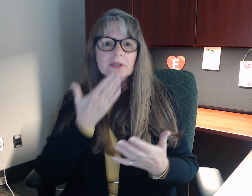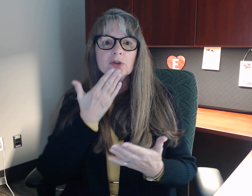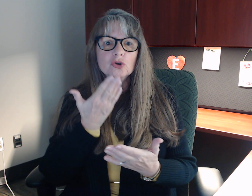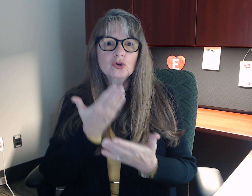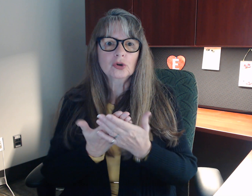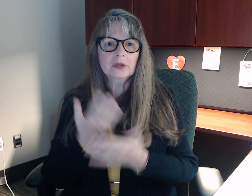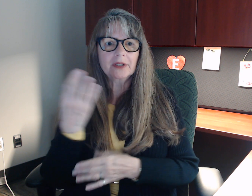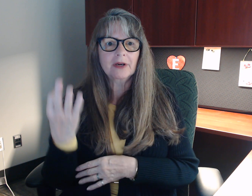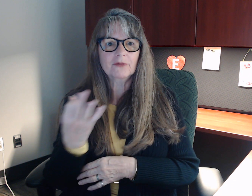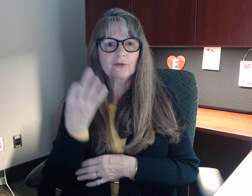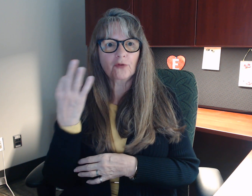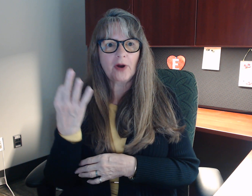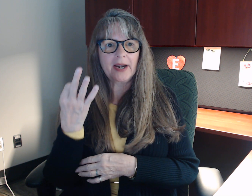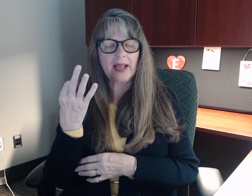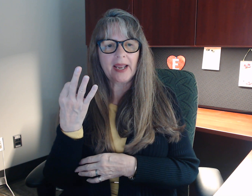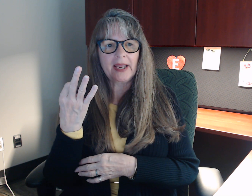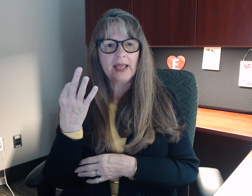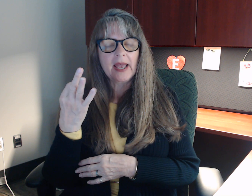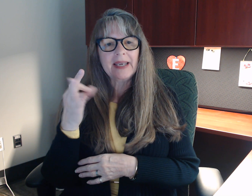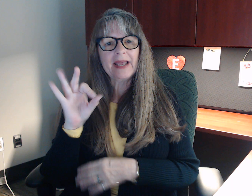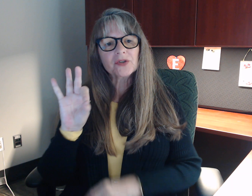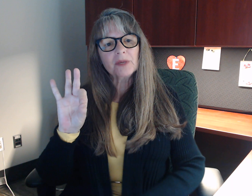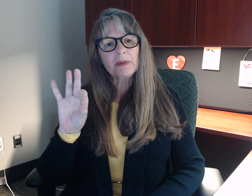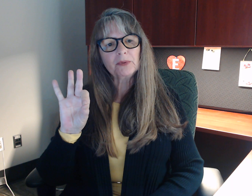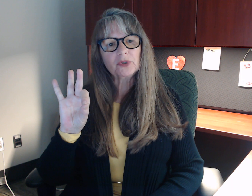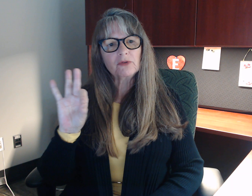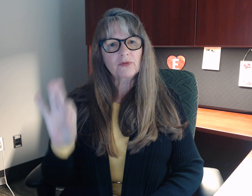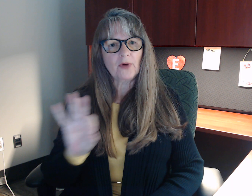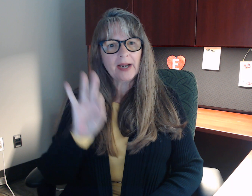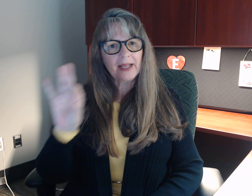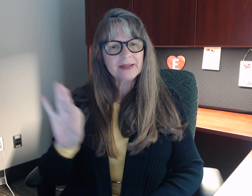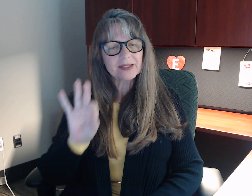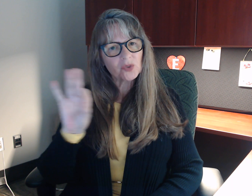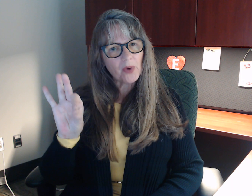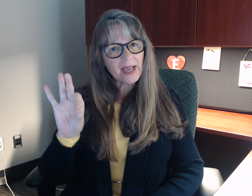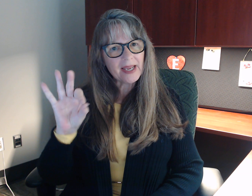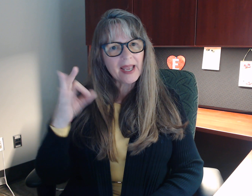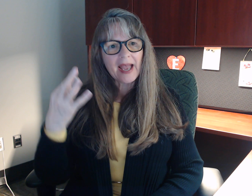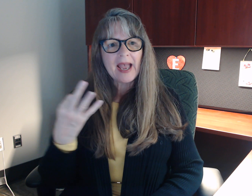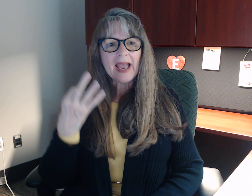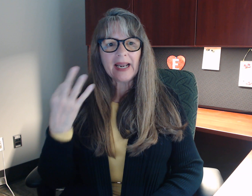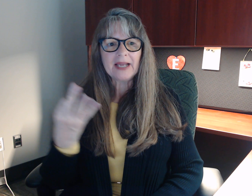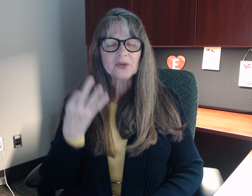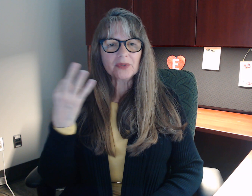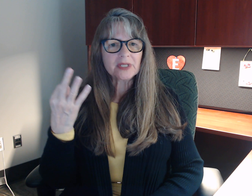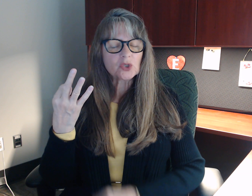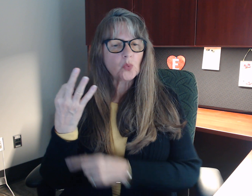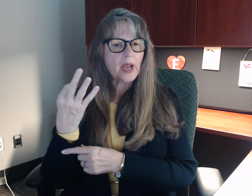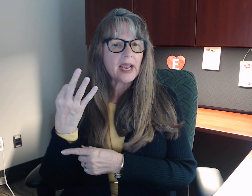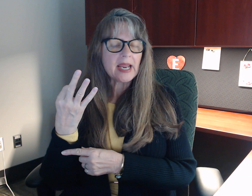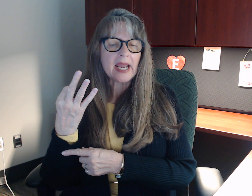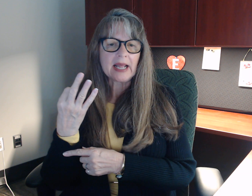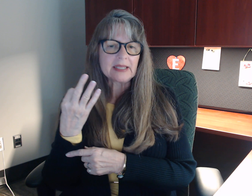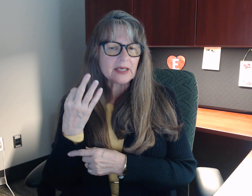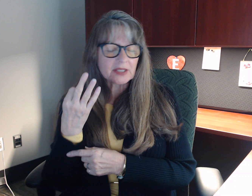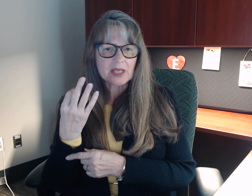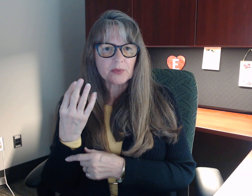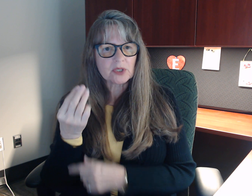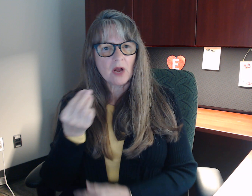it Good Friday. Now, some people do Friday this way, and I do it this way, and I think that's because I was taught that